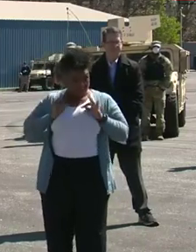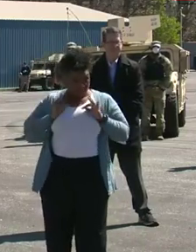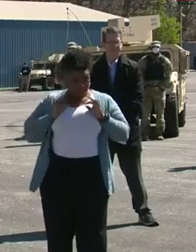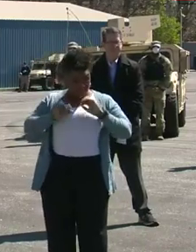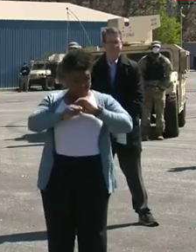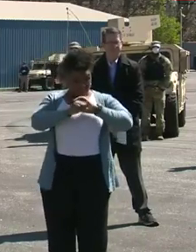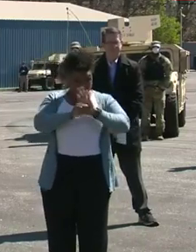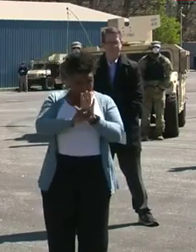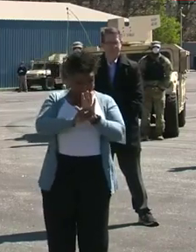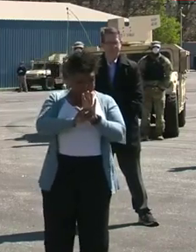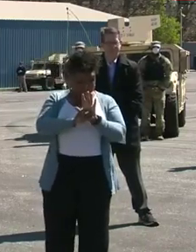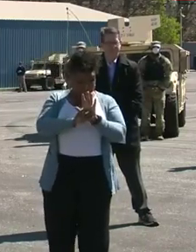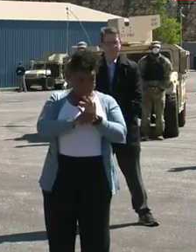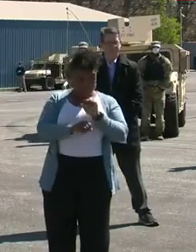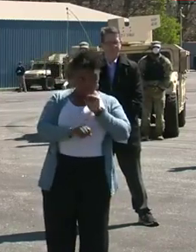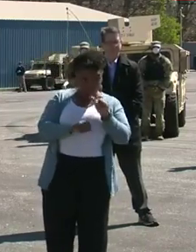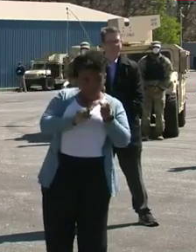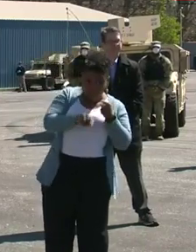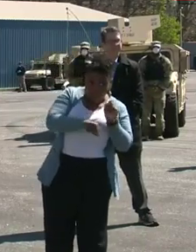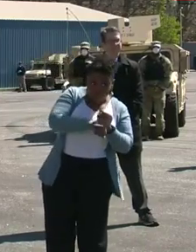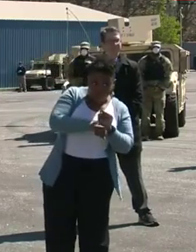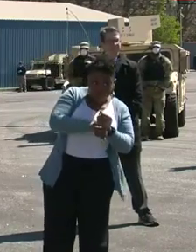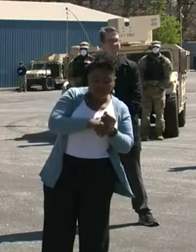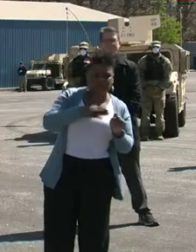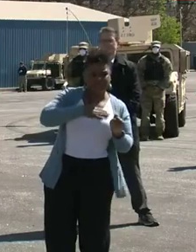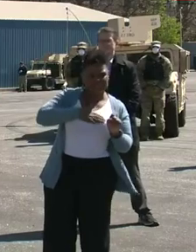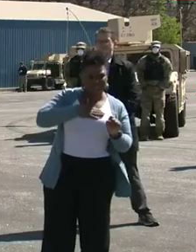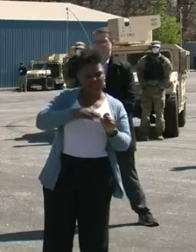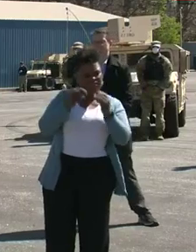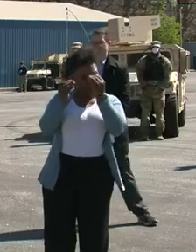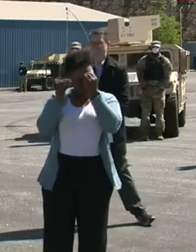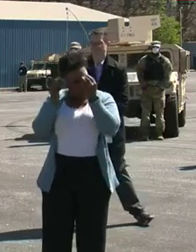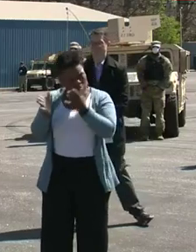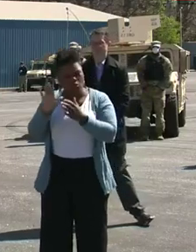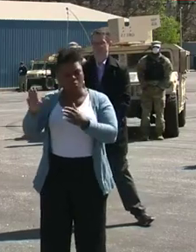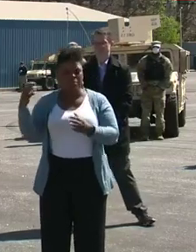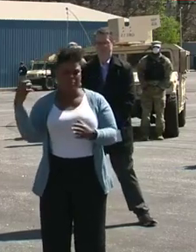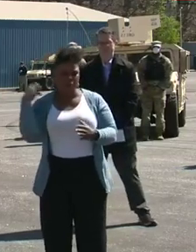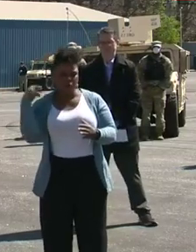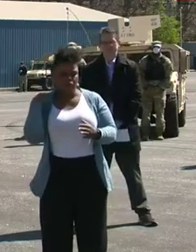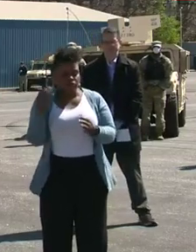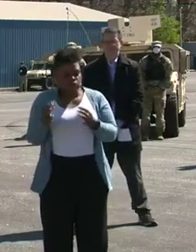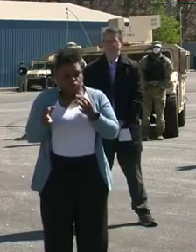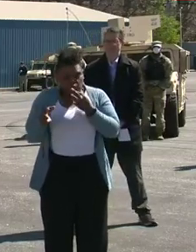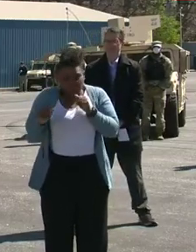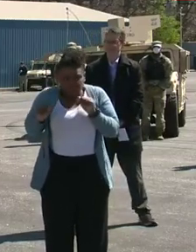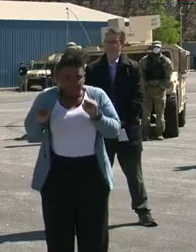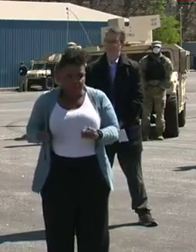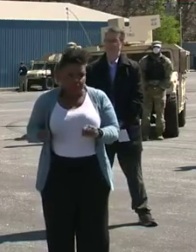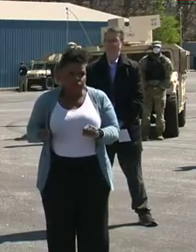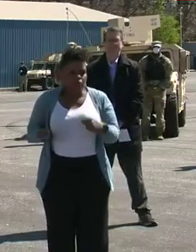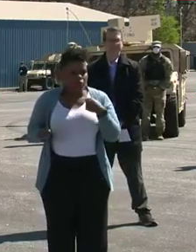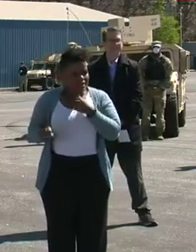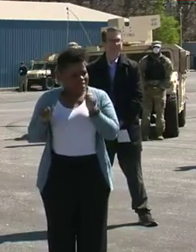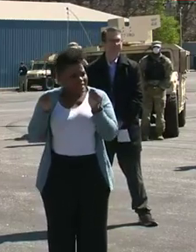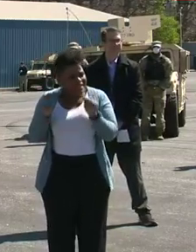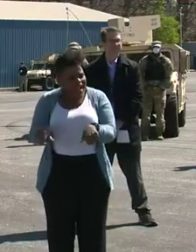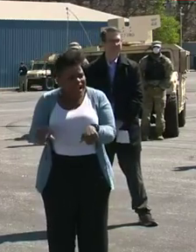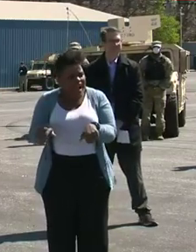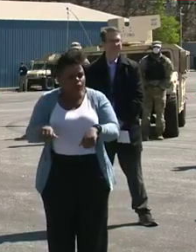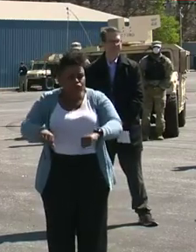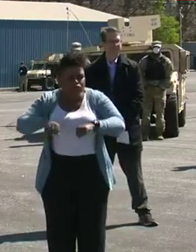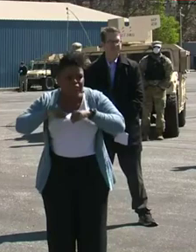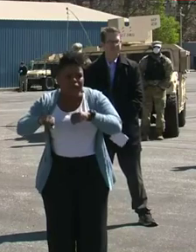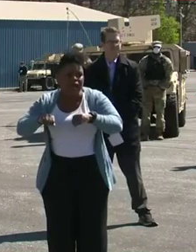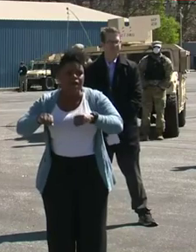their employer that they have been diagnosed with COVID-19 as soon as possible so that we can do what we need to do to protect their